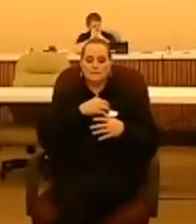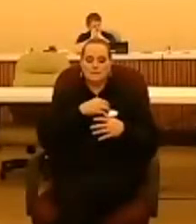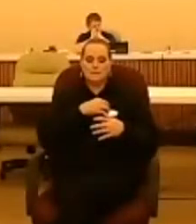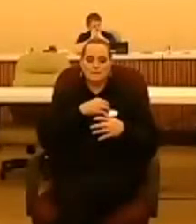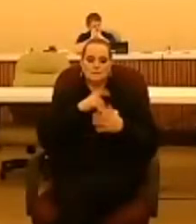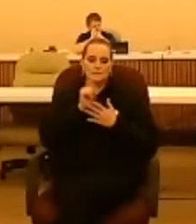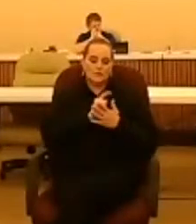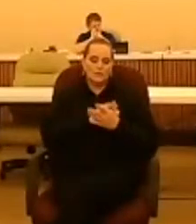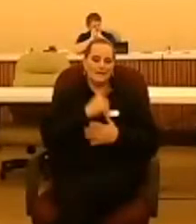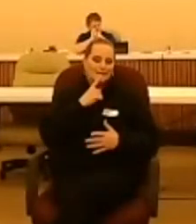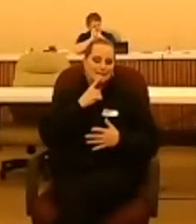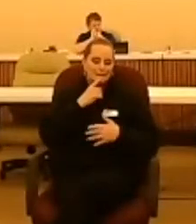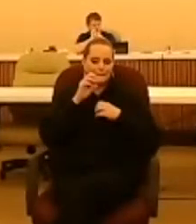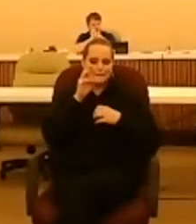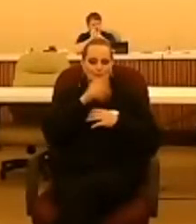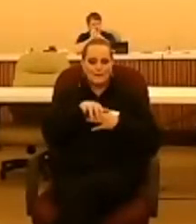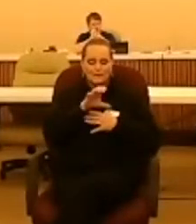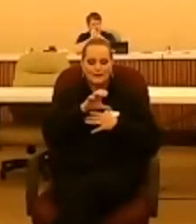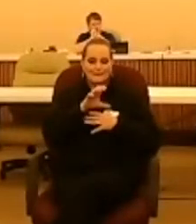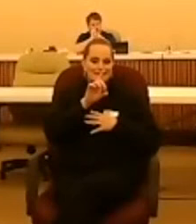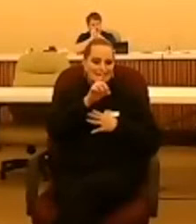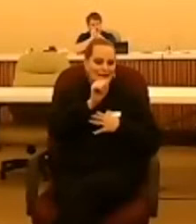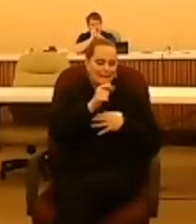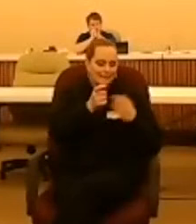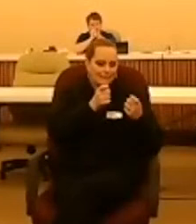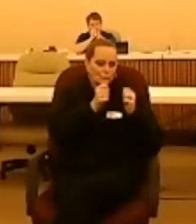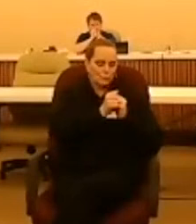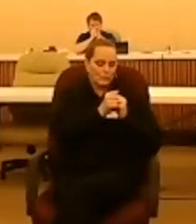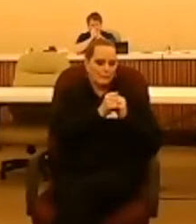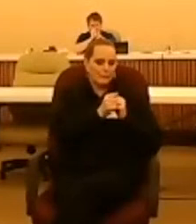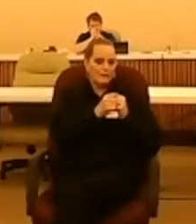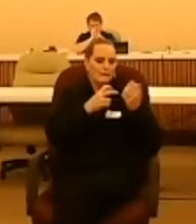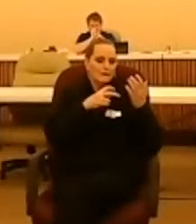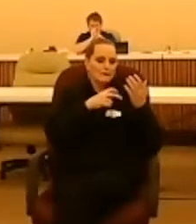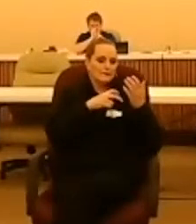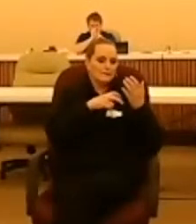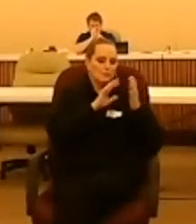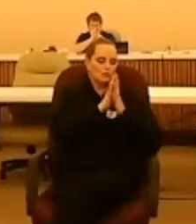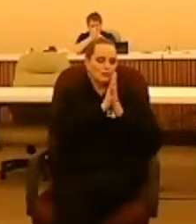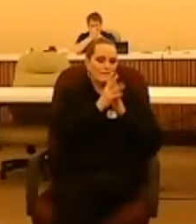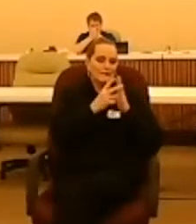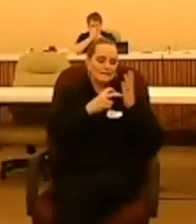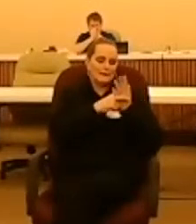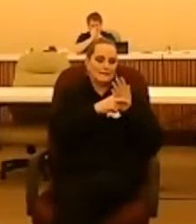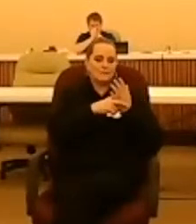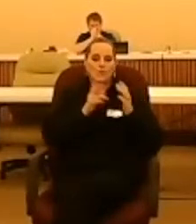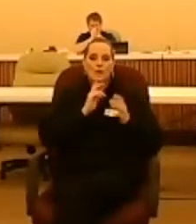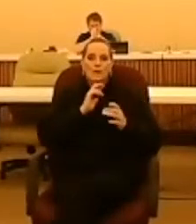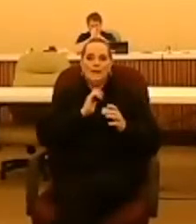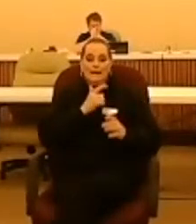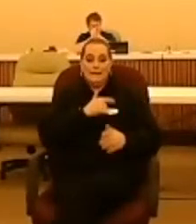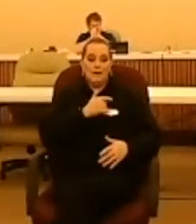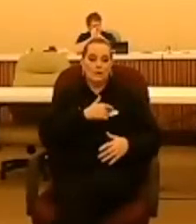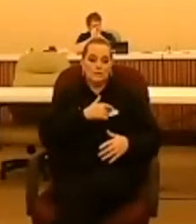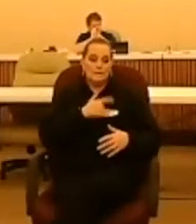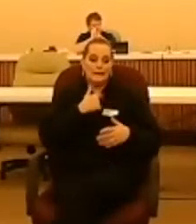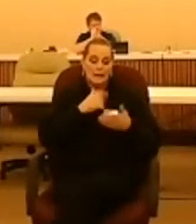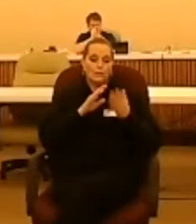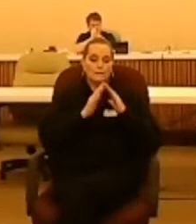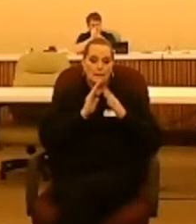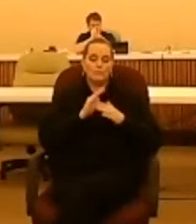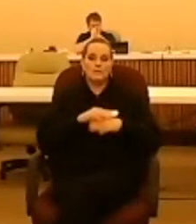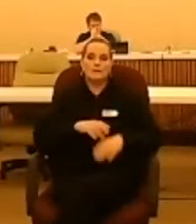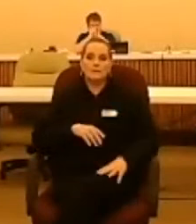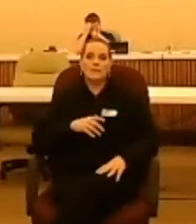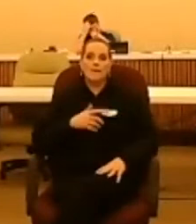DA now that deals with like traffic ticket violations? Who deals with that now? In our town, it is. It is, okay. The town has the